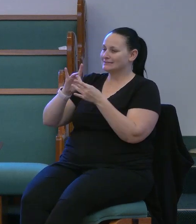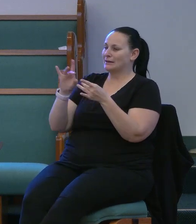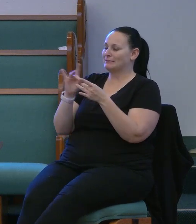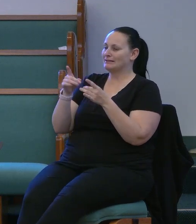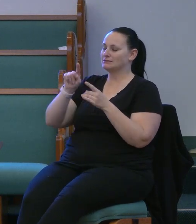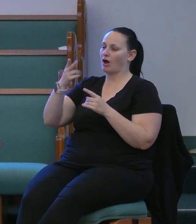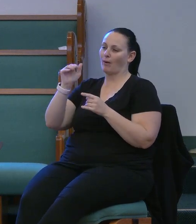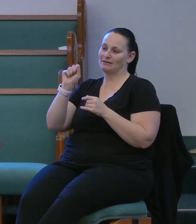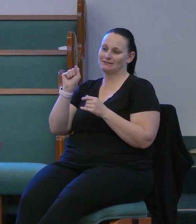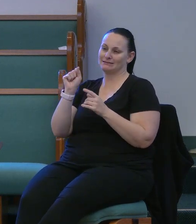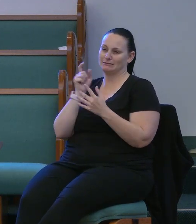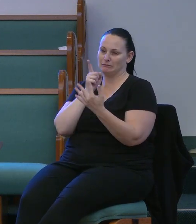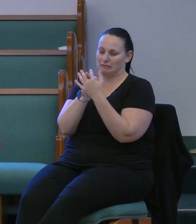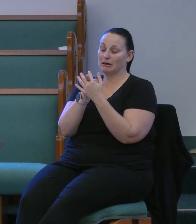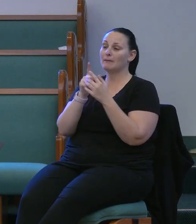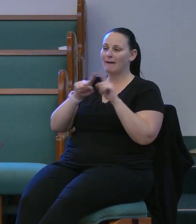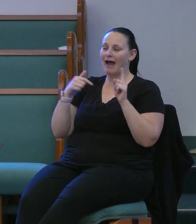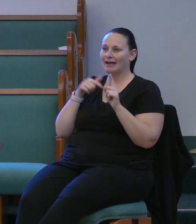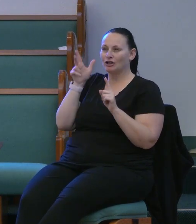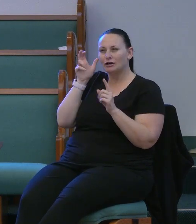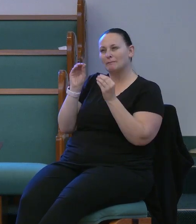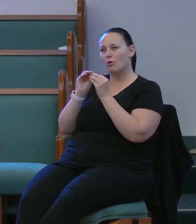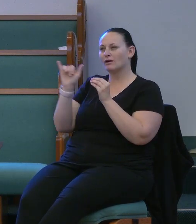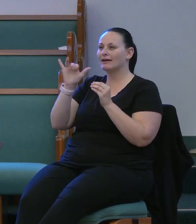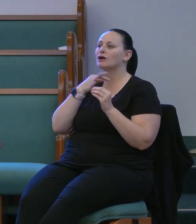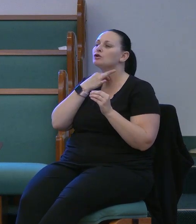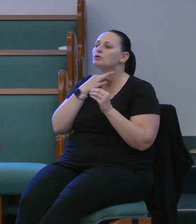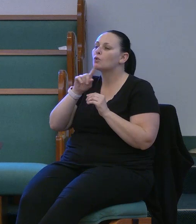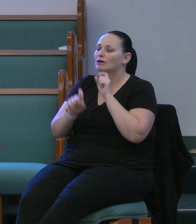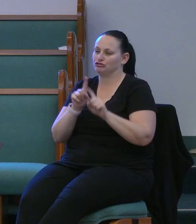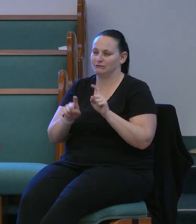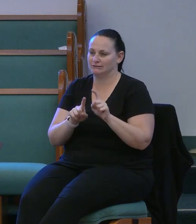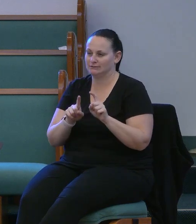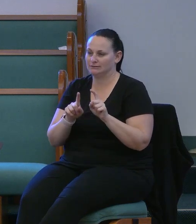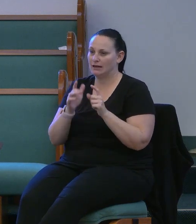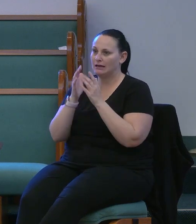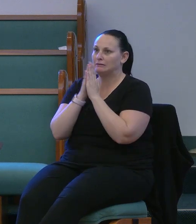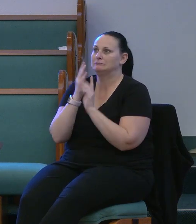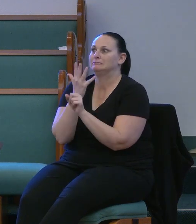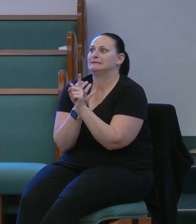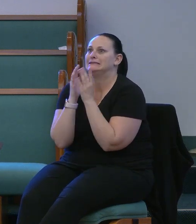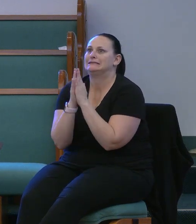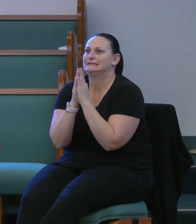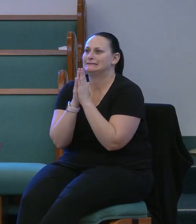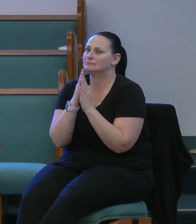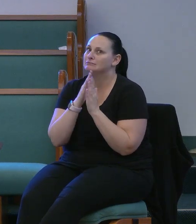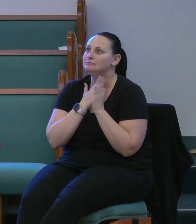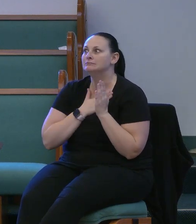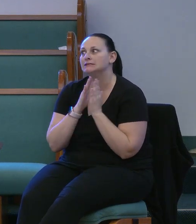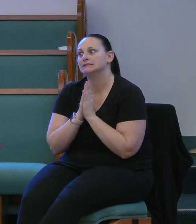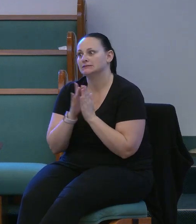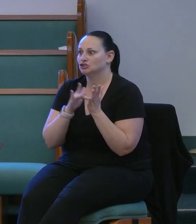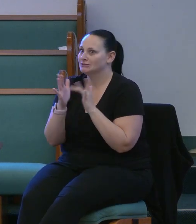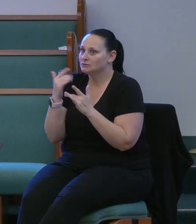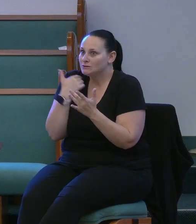that Thomas is making, but I hear it more as a question, as a pleading. Please, Jesus, we